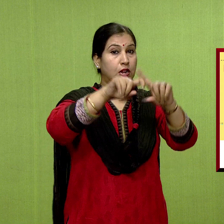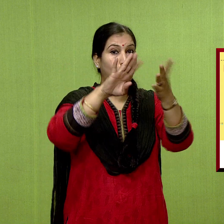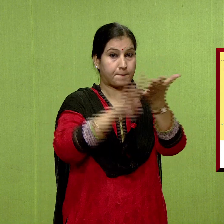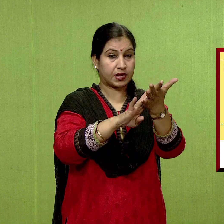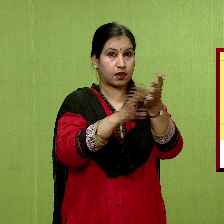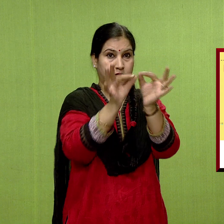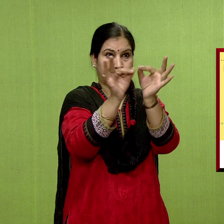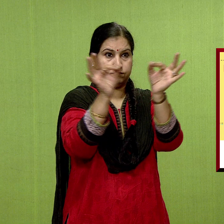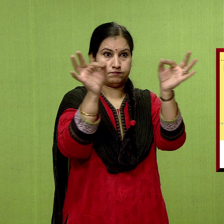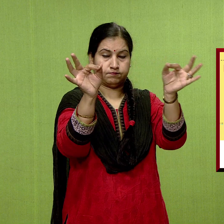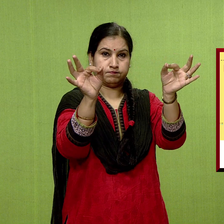3214 kilometer.